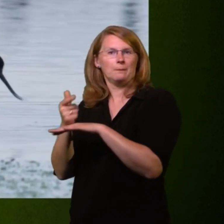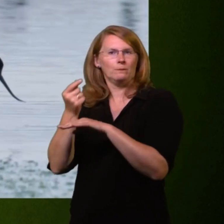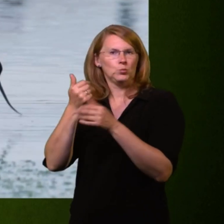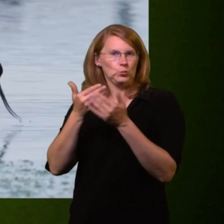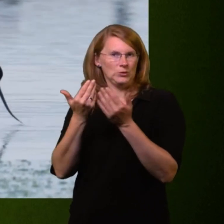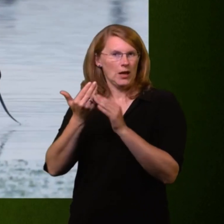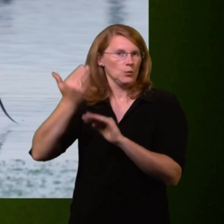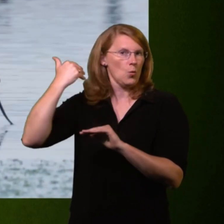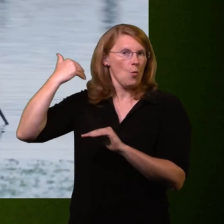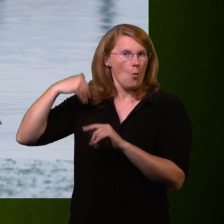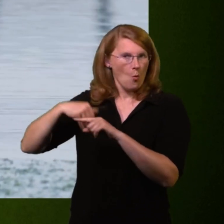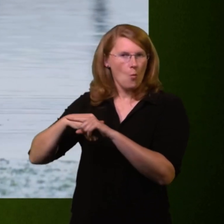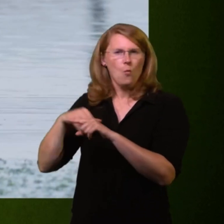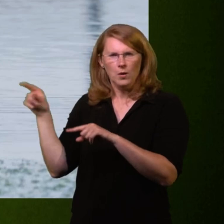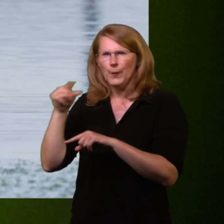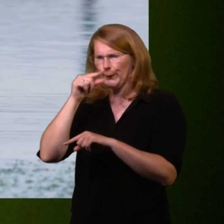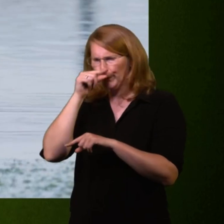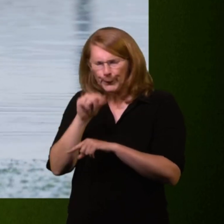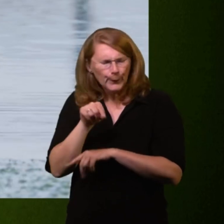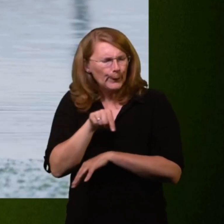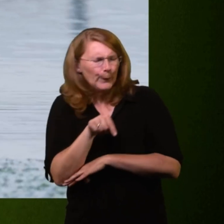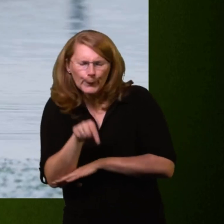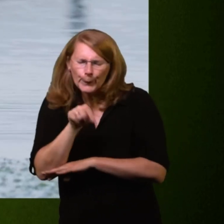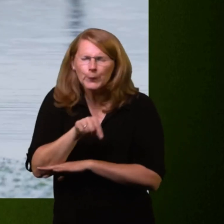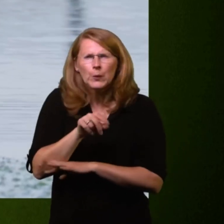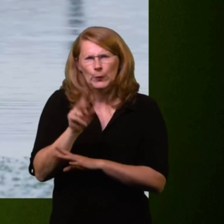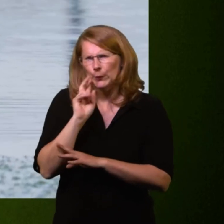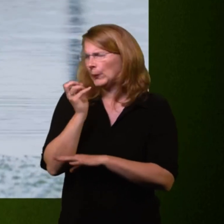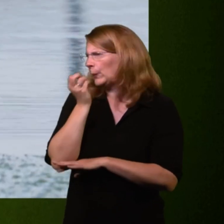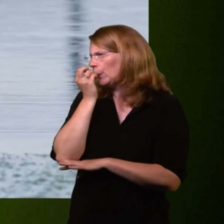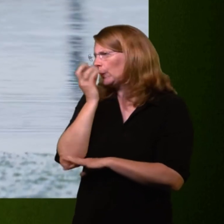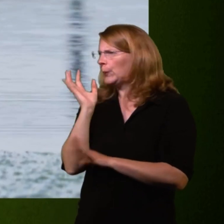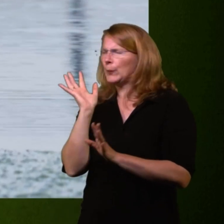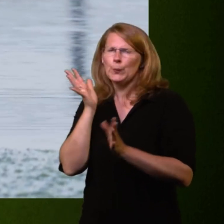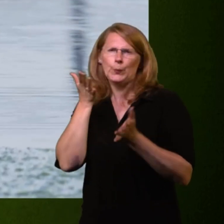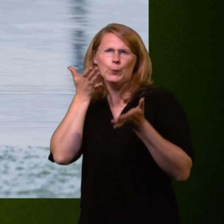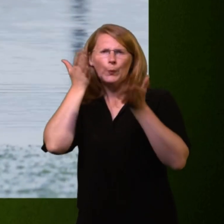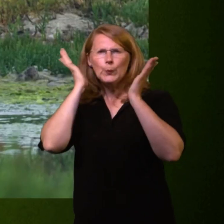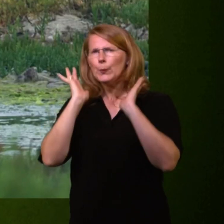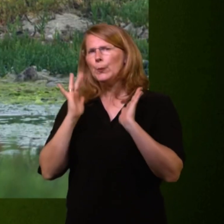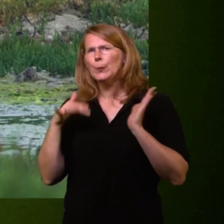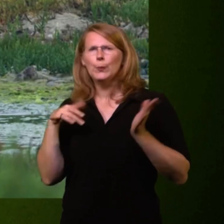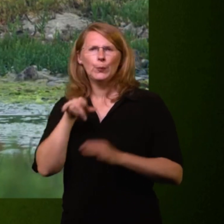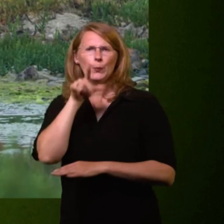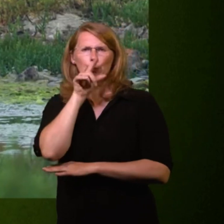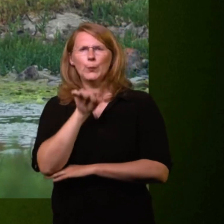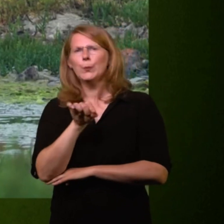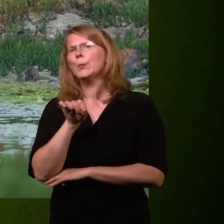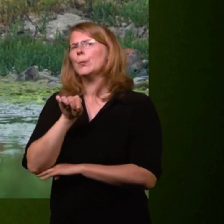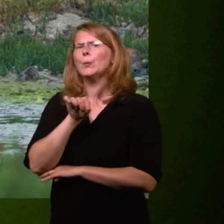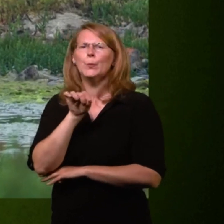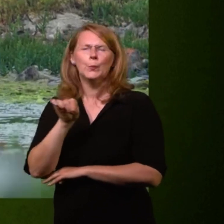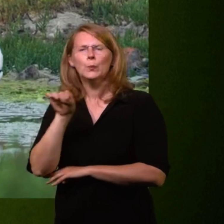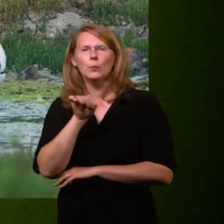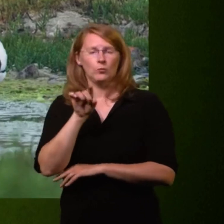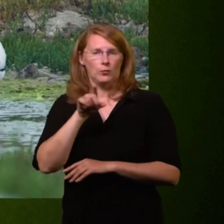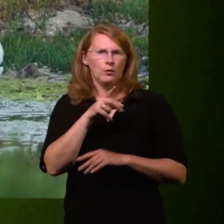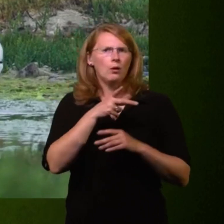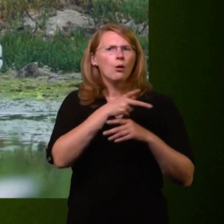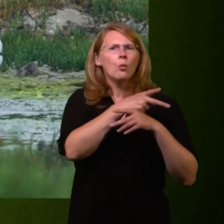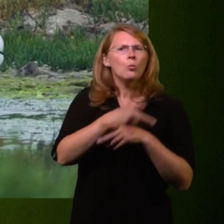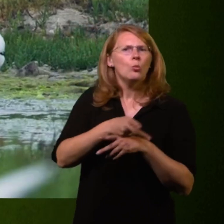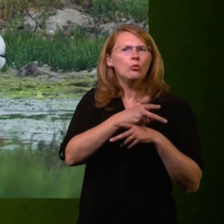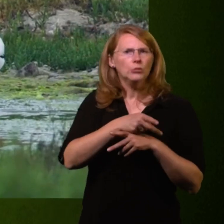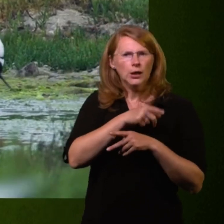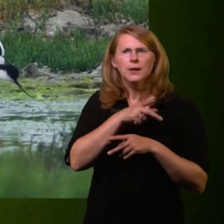best, looking so beautiful, so elegant. Now, the wardens here have been going through their records. They've been scouring the